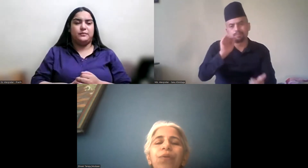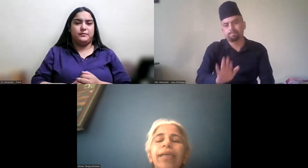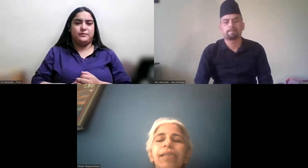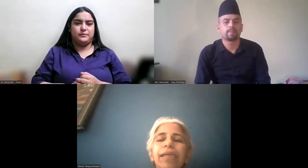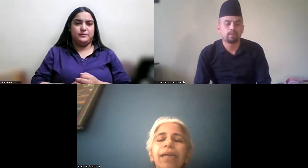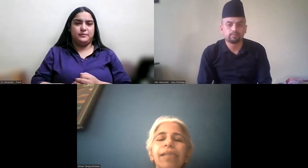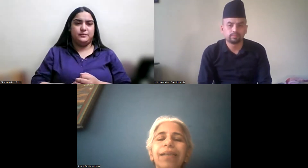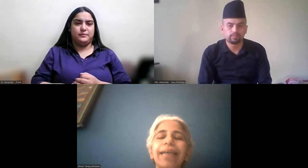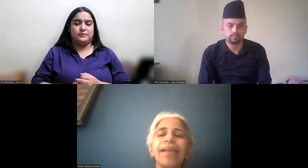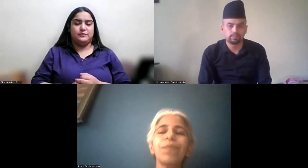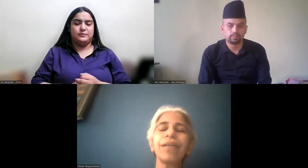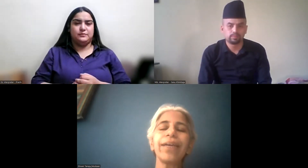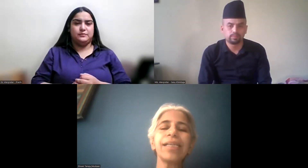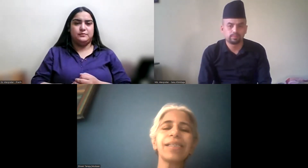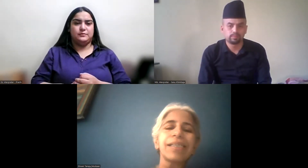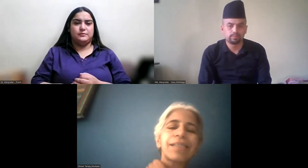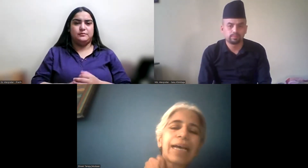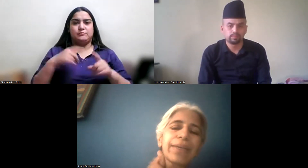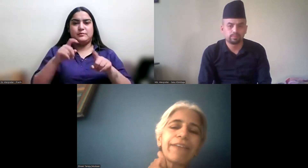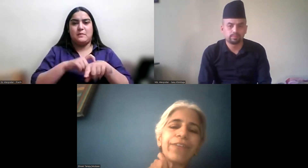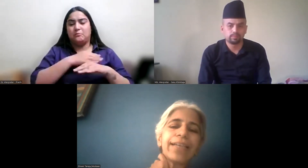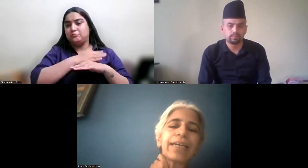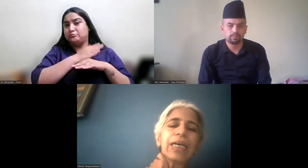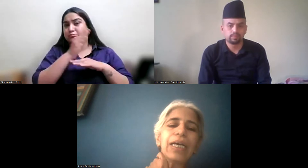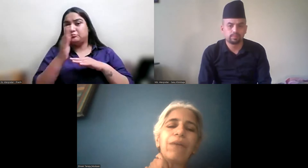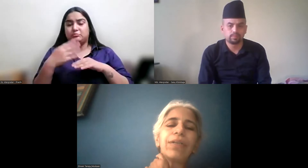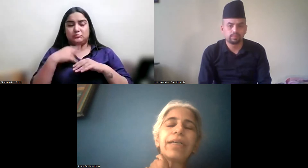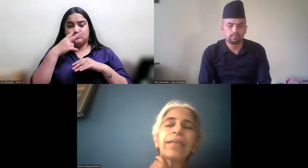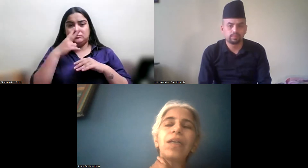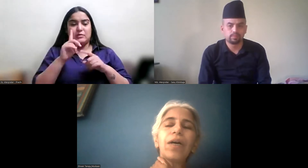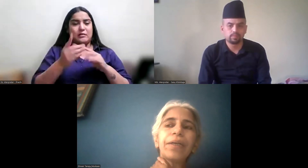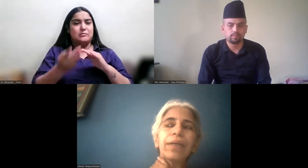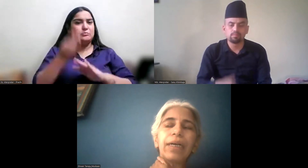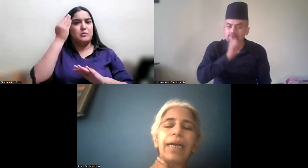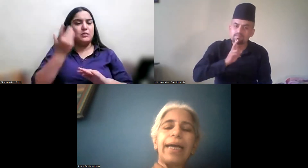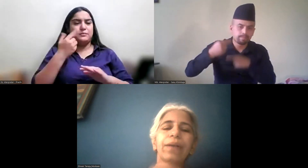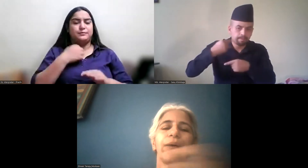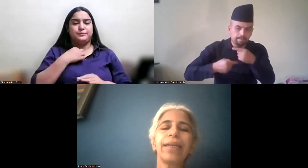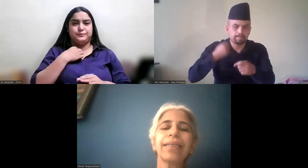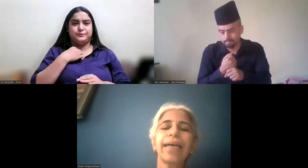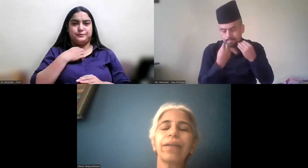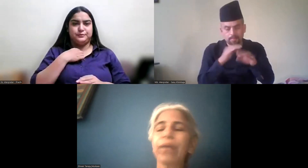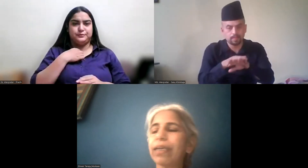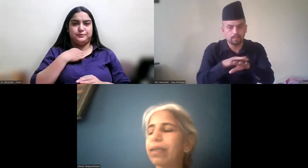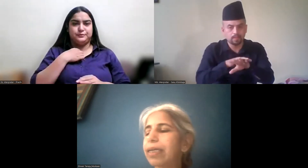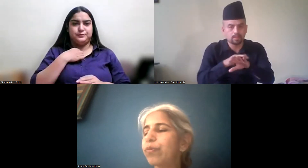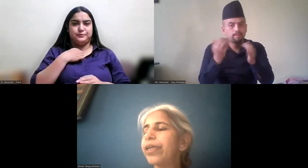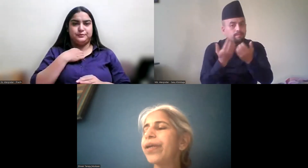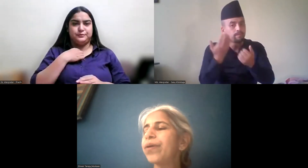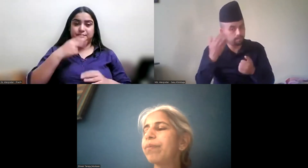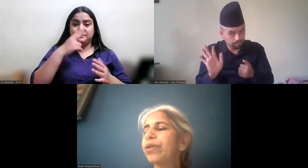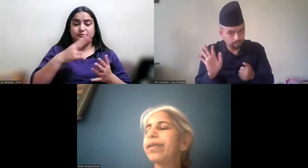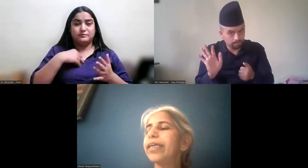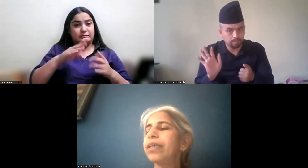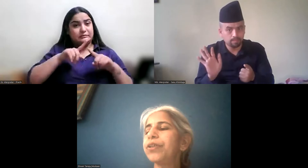Through these years, there has been a I feel that learned a lot, and one is that community